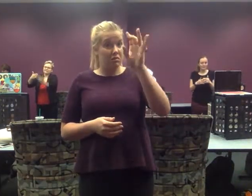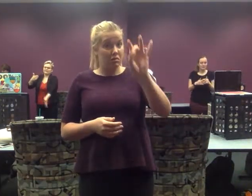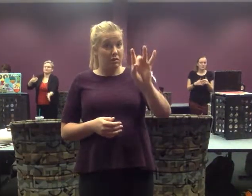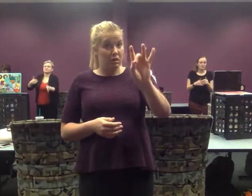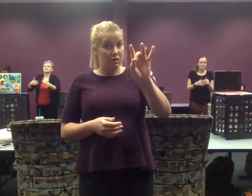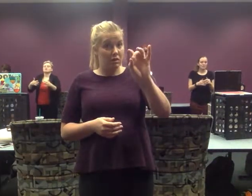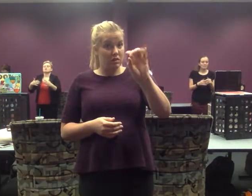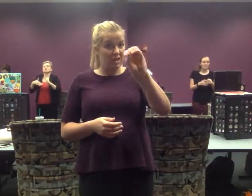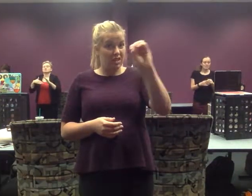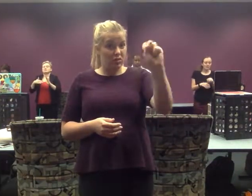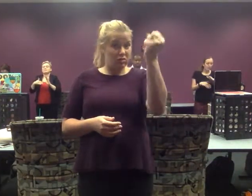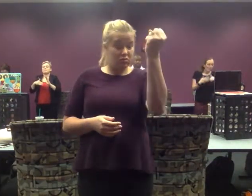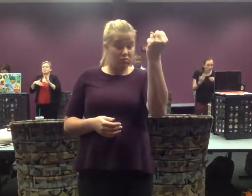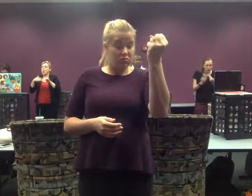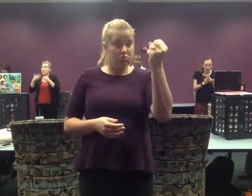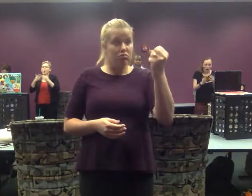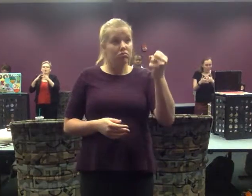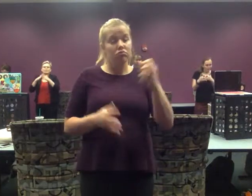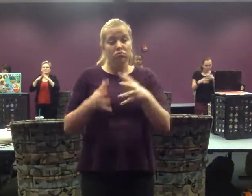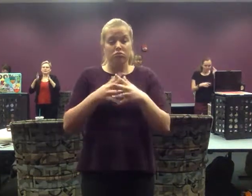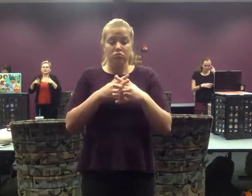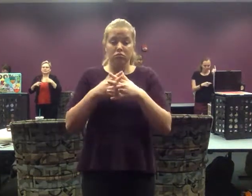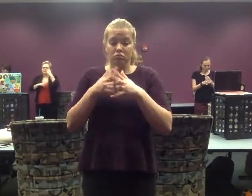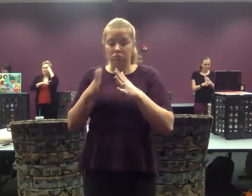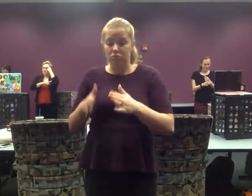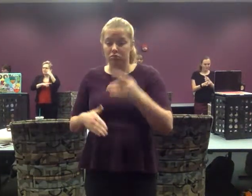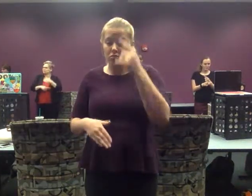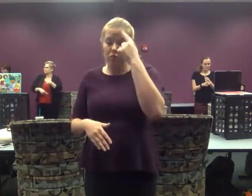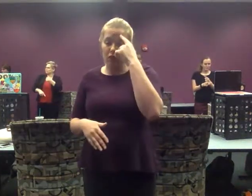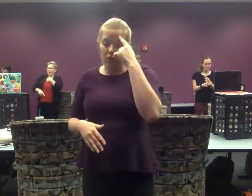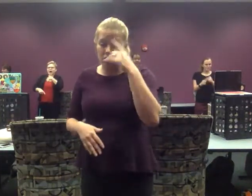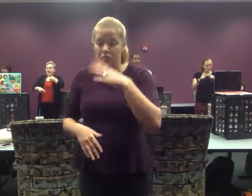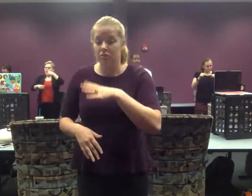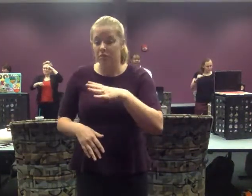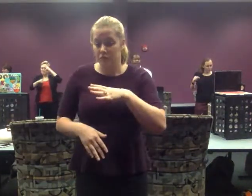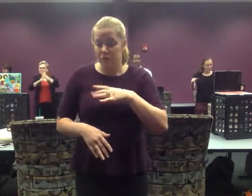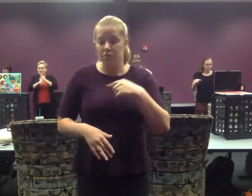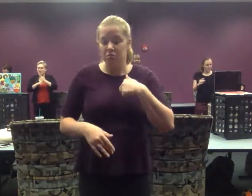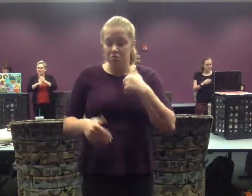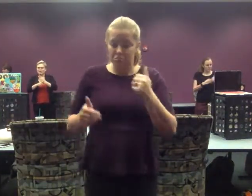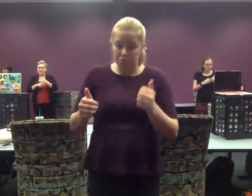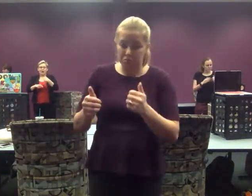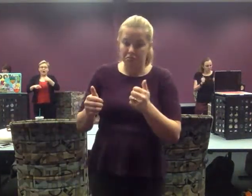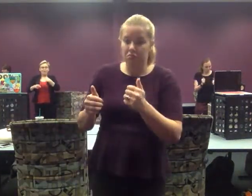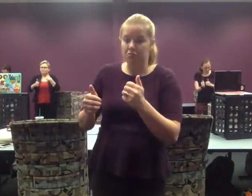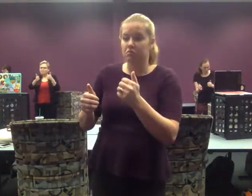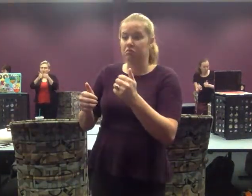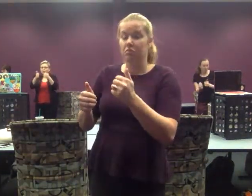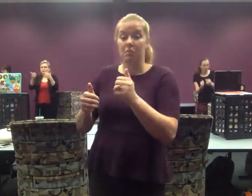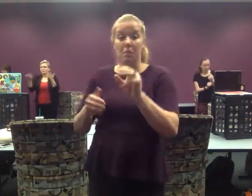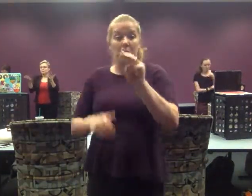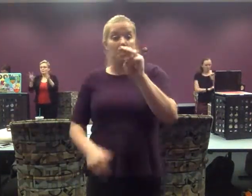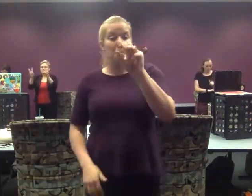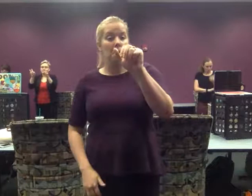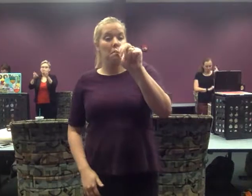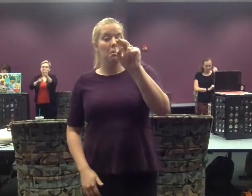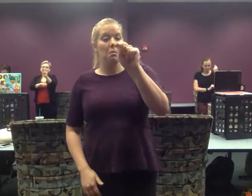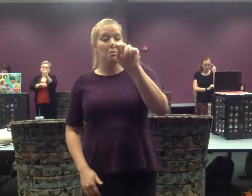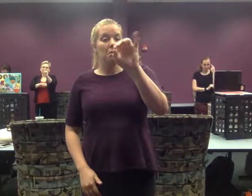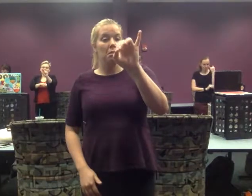of Americans thought they were doing the right thing. They were, after all, following manifest destiny. We were together somewhat